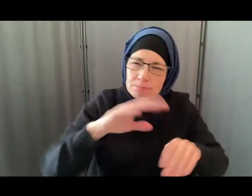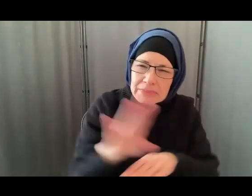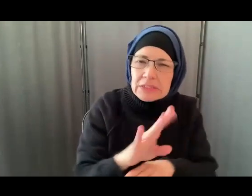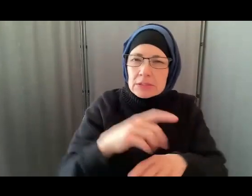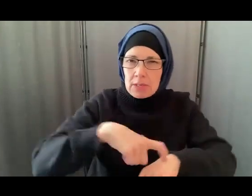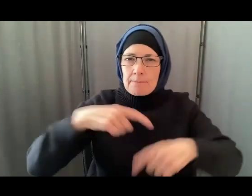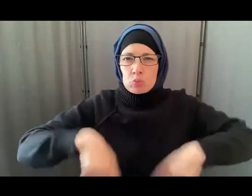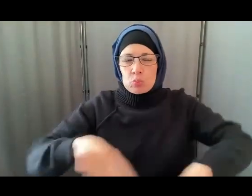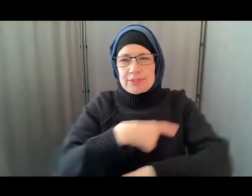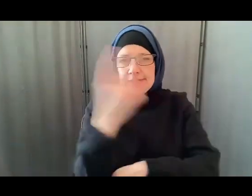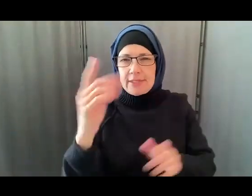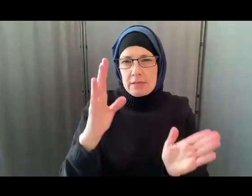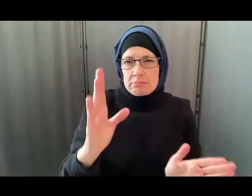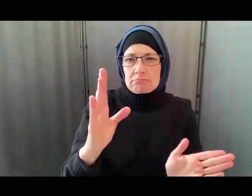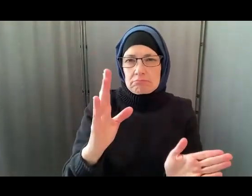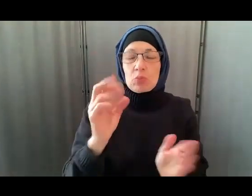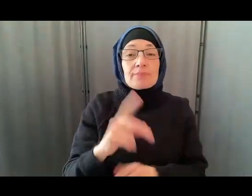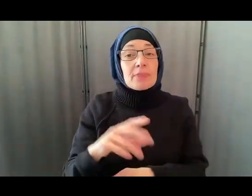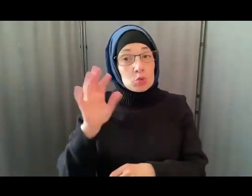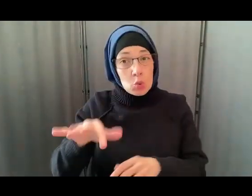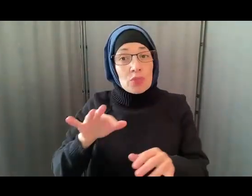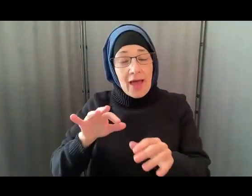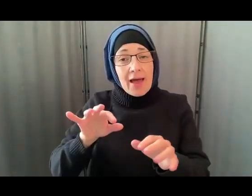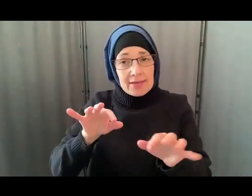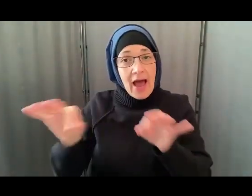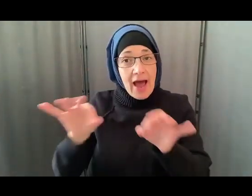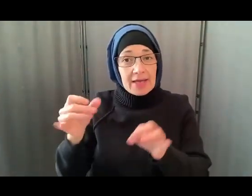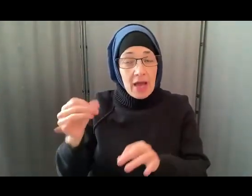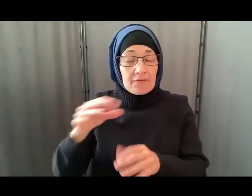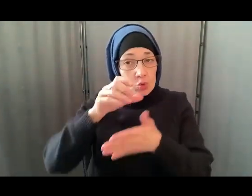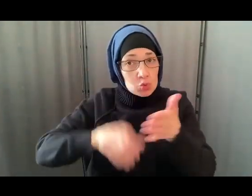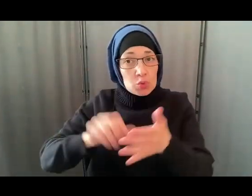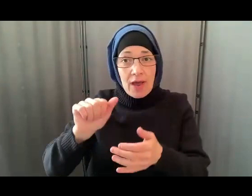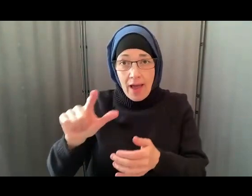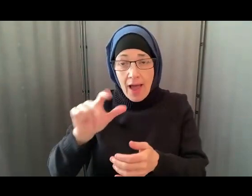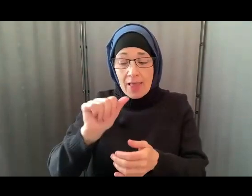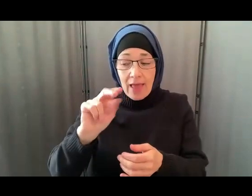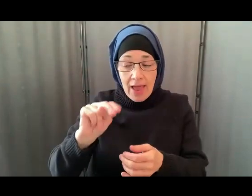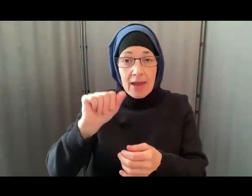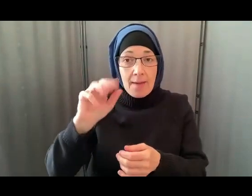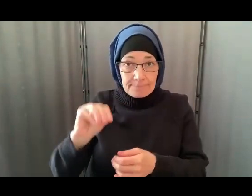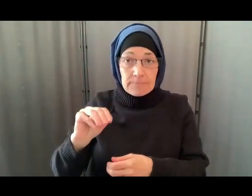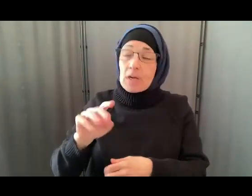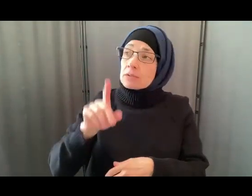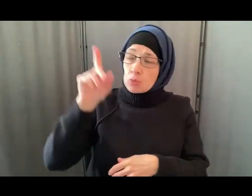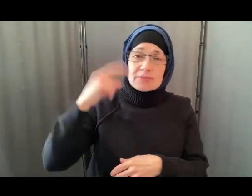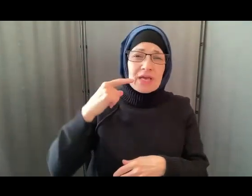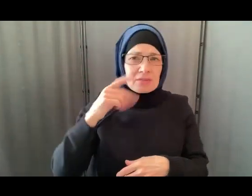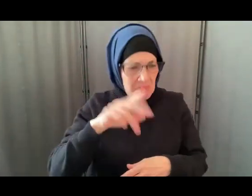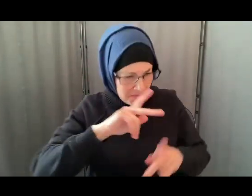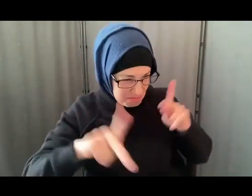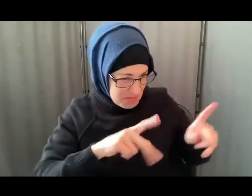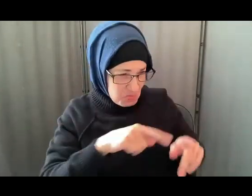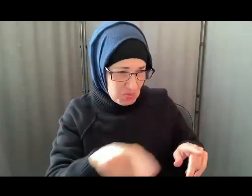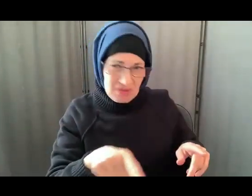And the ayah of Surah Al-An'am is saying, do the people of the village feel too secure for